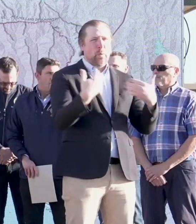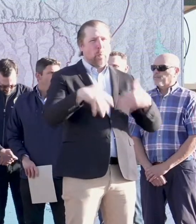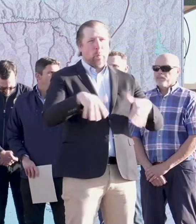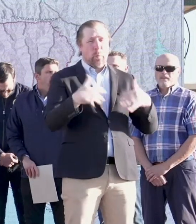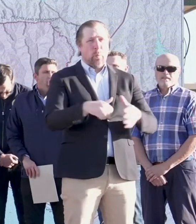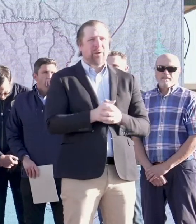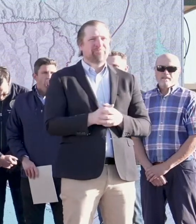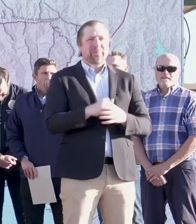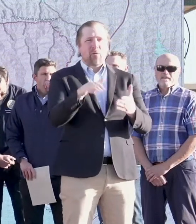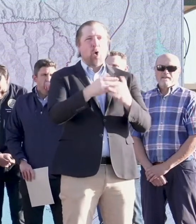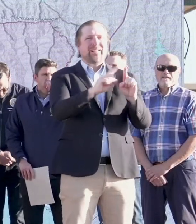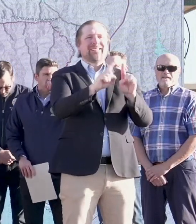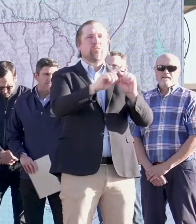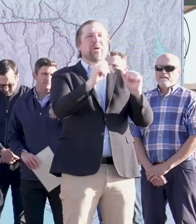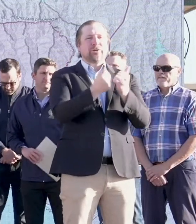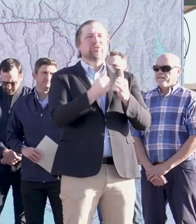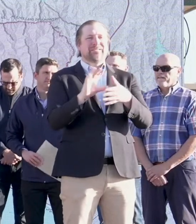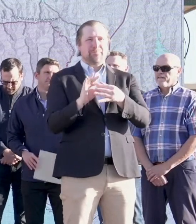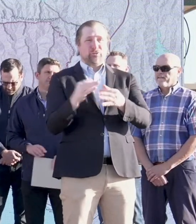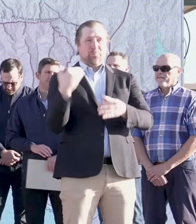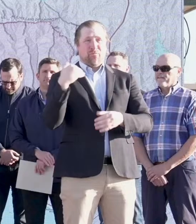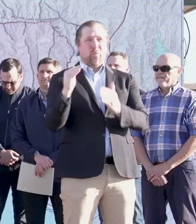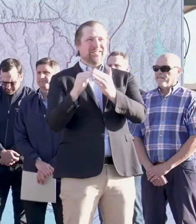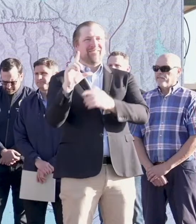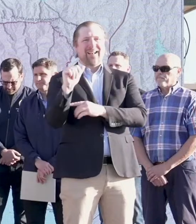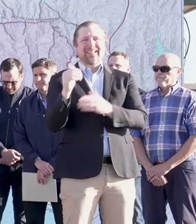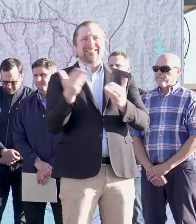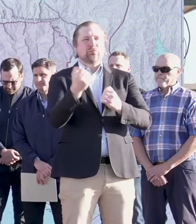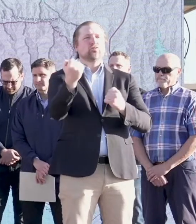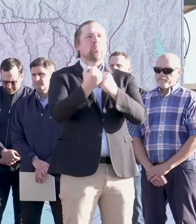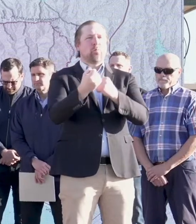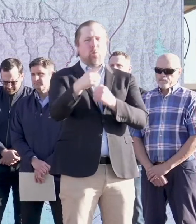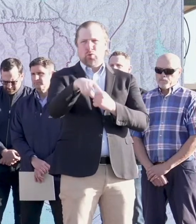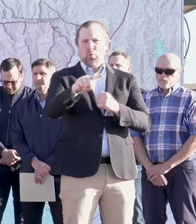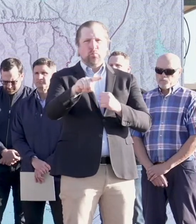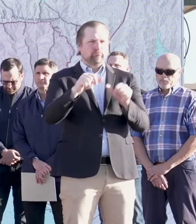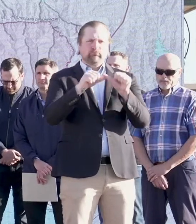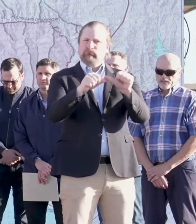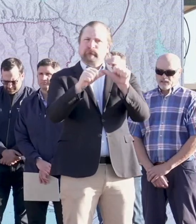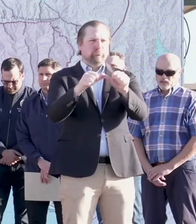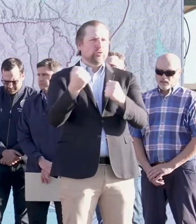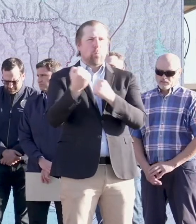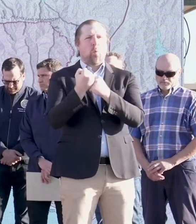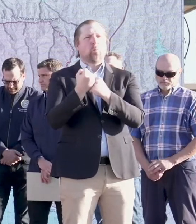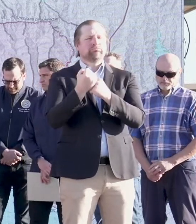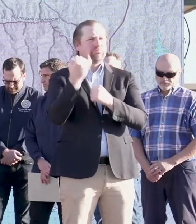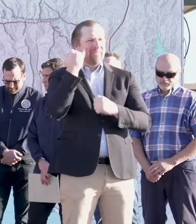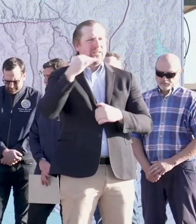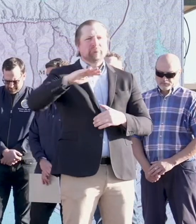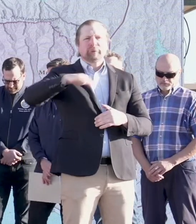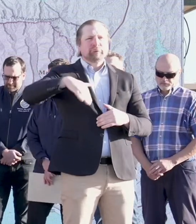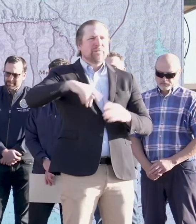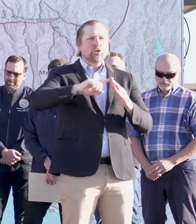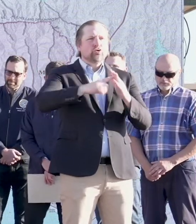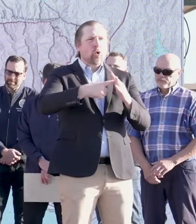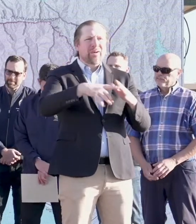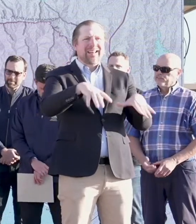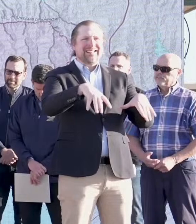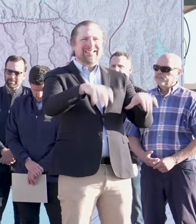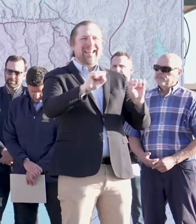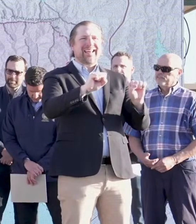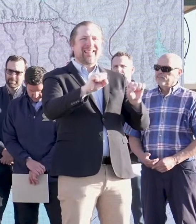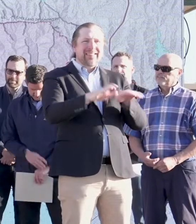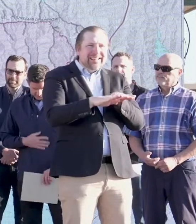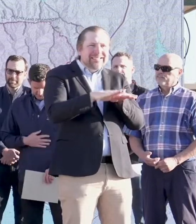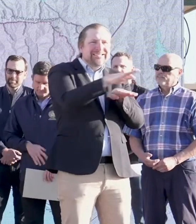As all of the agencies have stated, the City of Los Angeles is here to support you every step of the way. If you have not already begun taking the initial